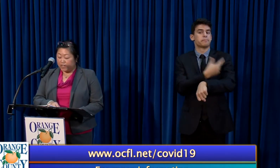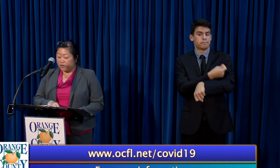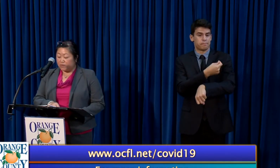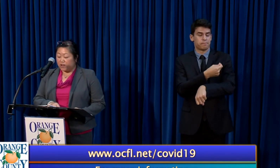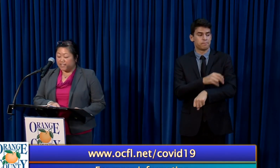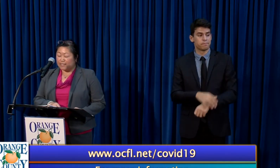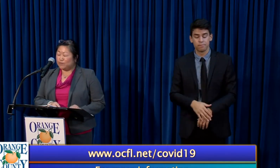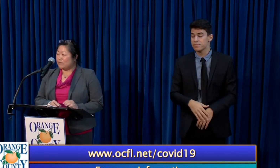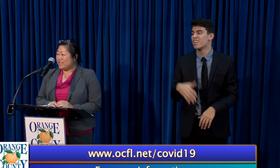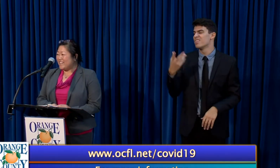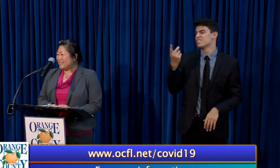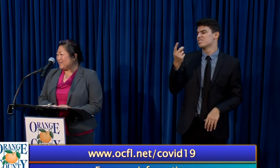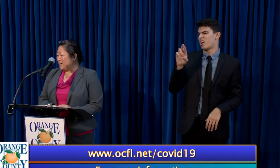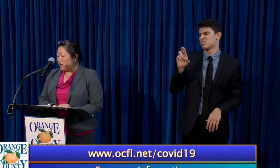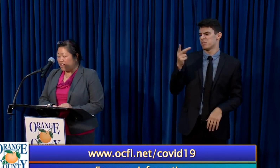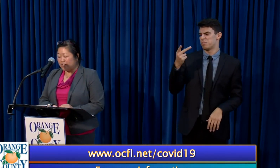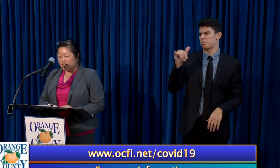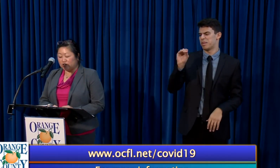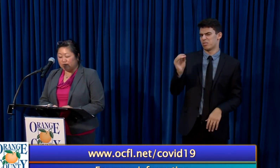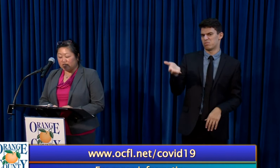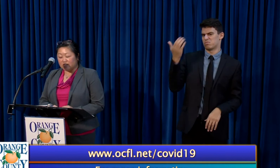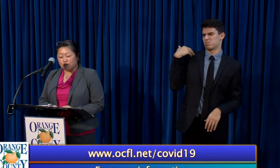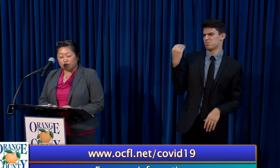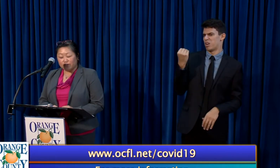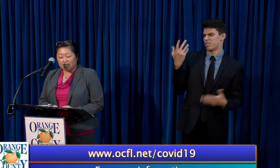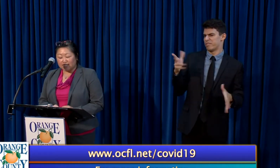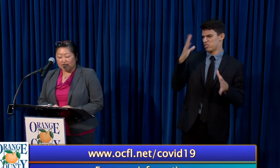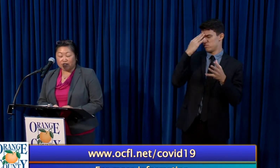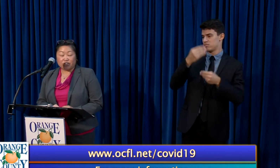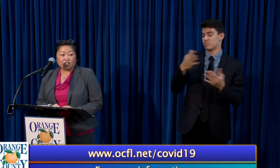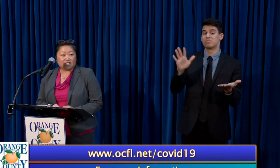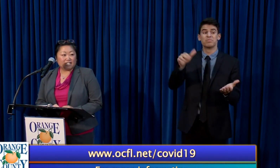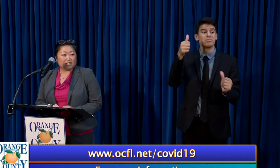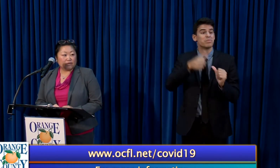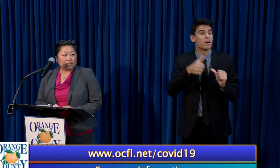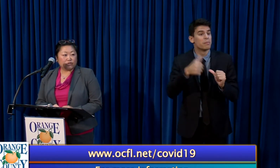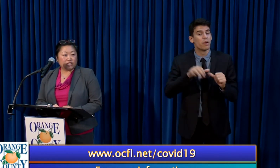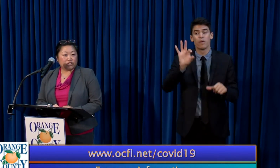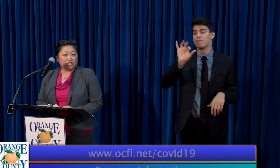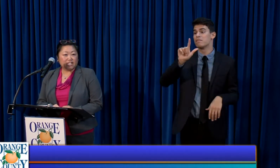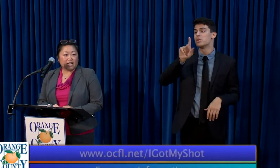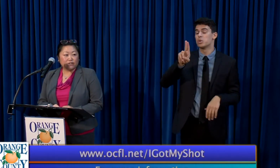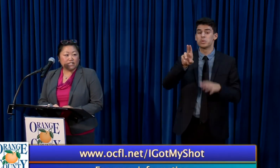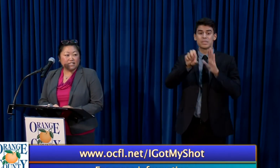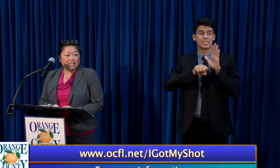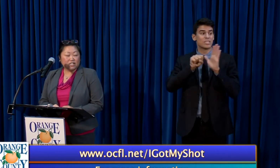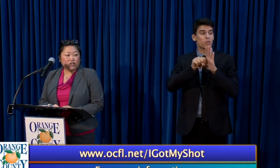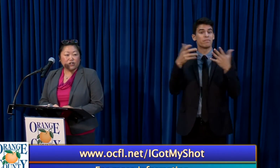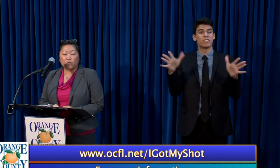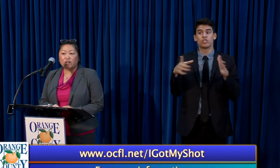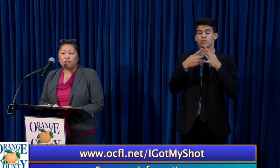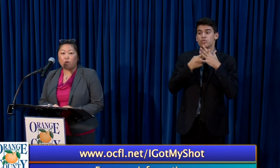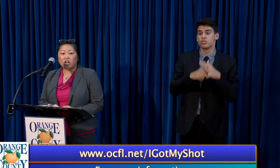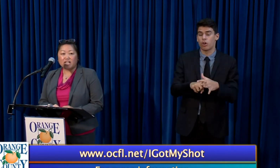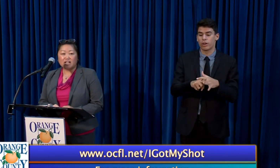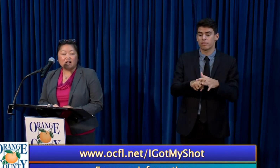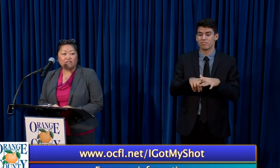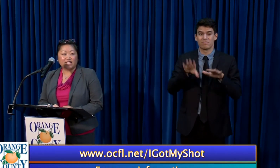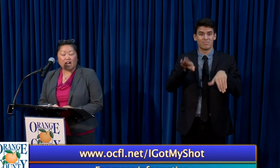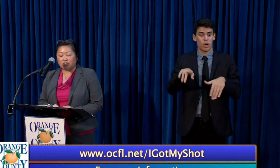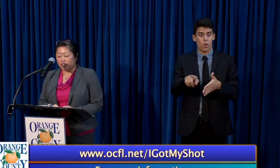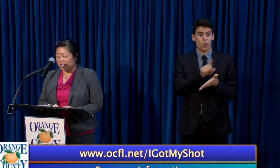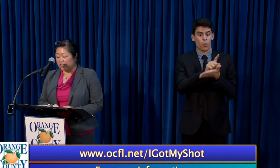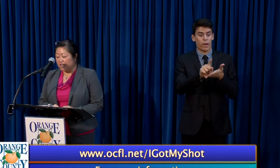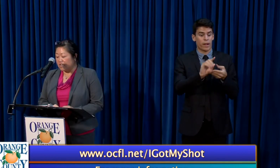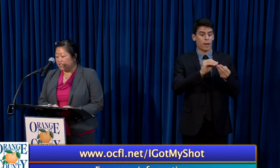Dr. Pino had brought this up on Monday as well. Just to mention, so flu season has started. So it is traditionally counted starting week 40 of